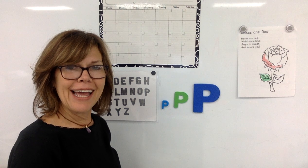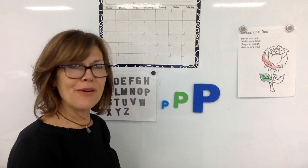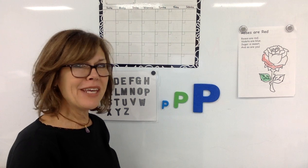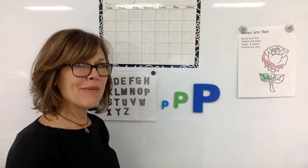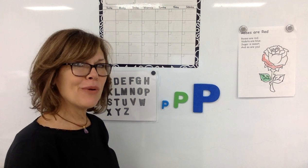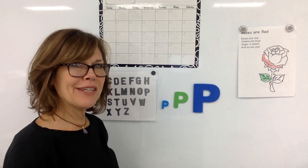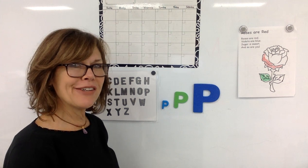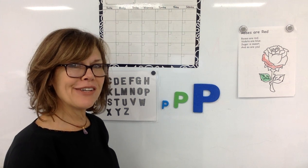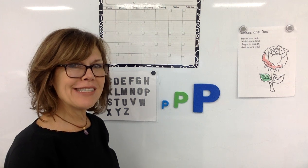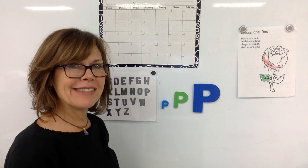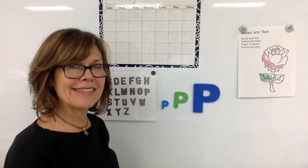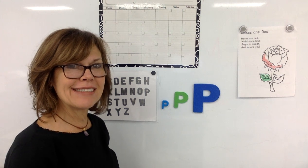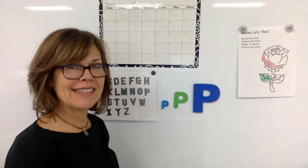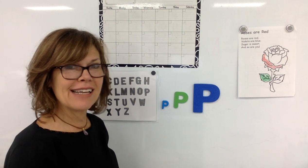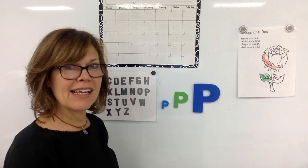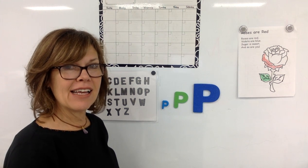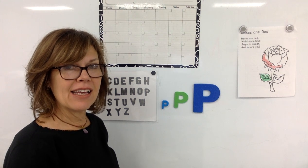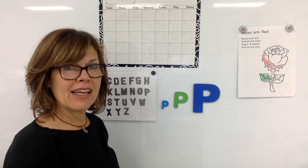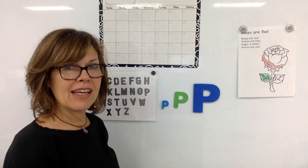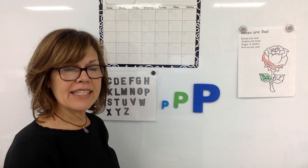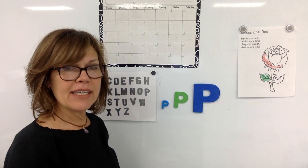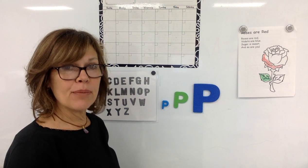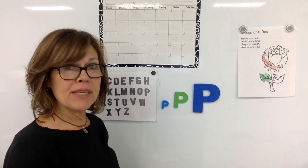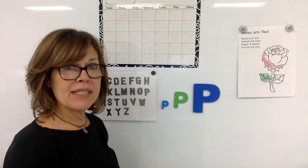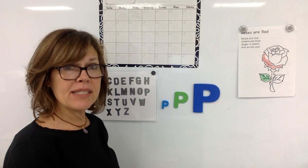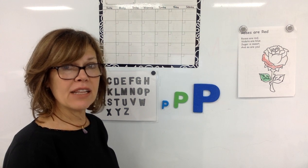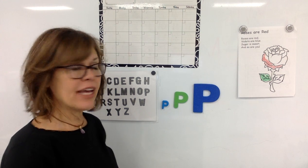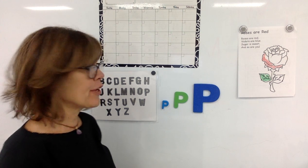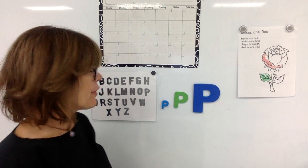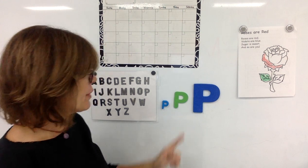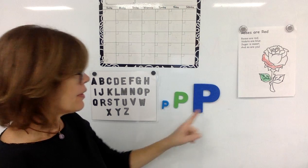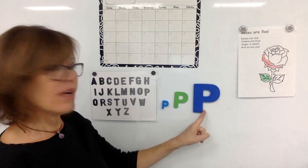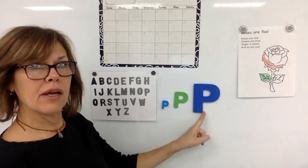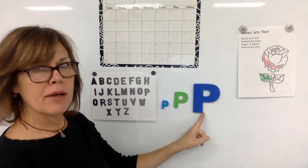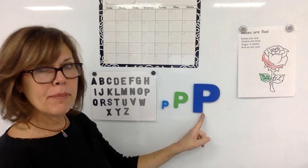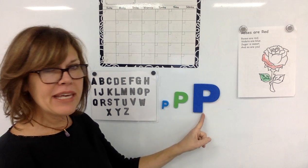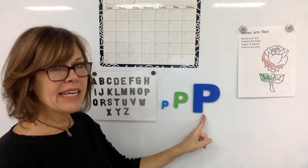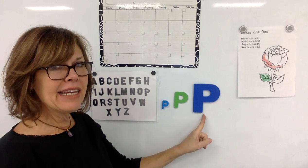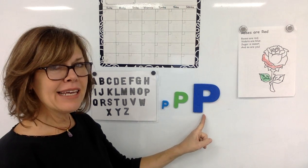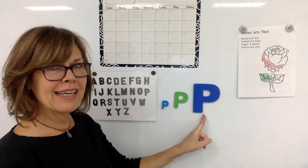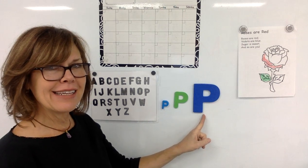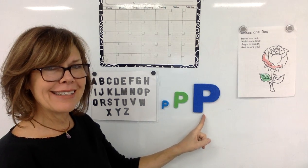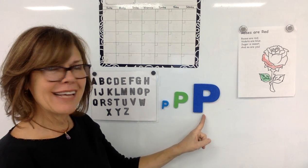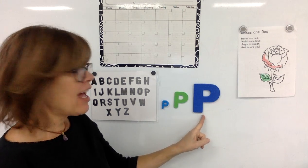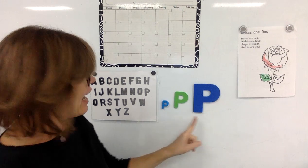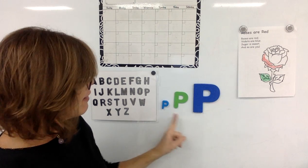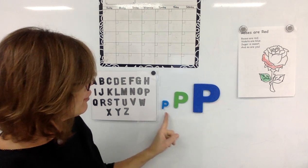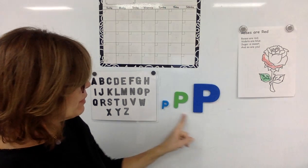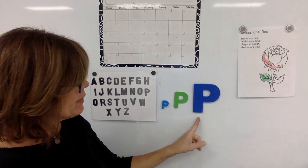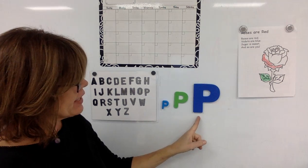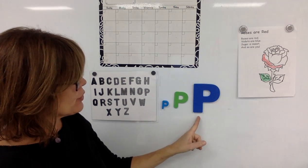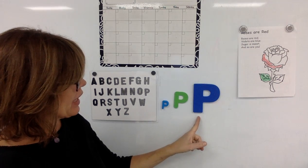Hello again, boys and girls. Let's get busy on letter P. I have three P's right